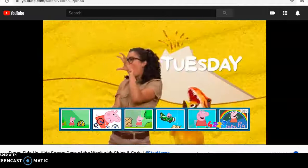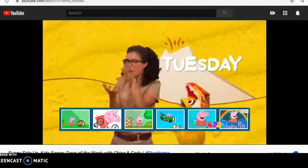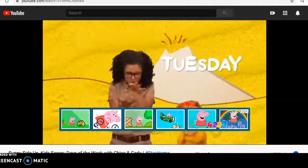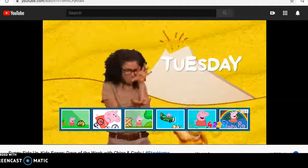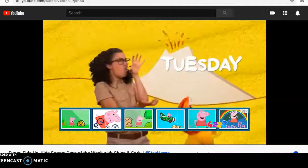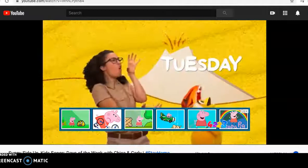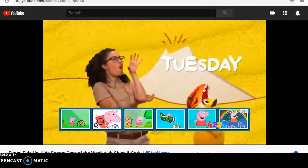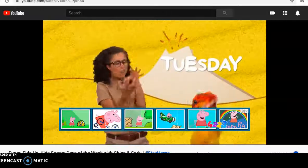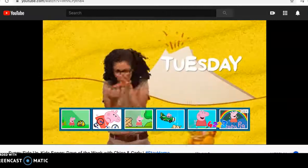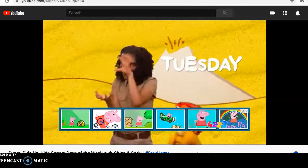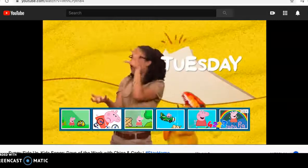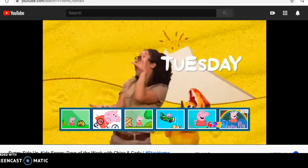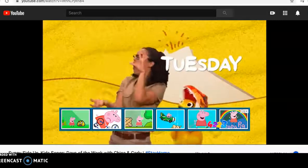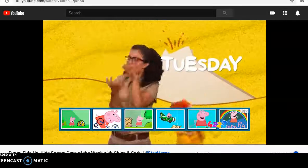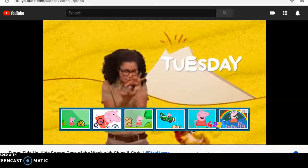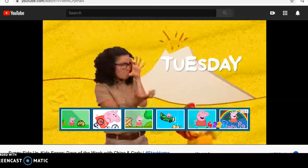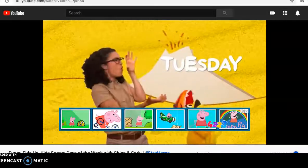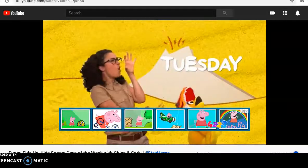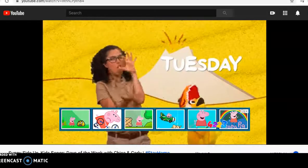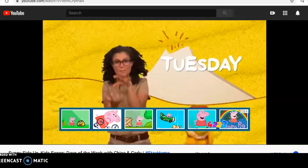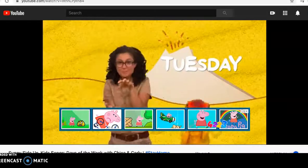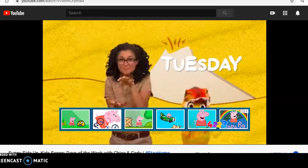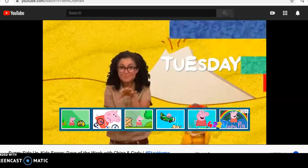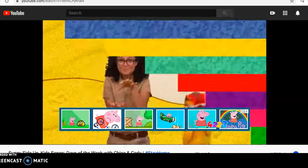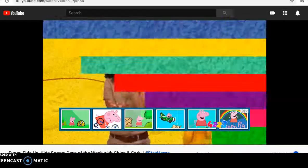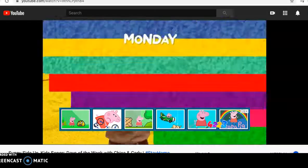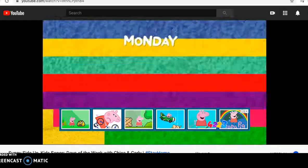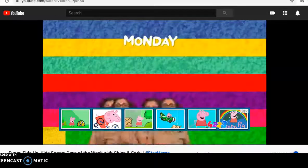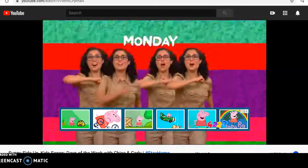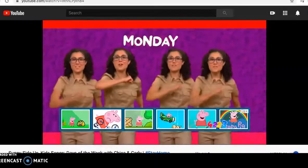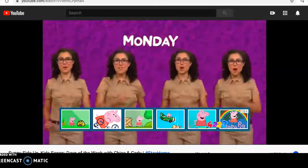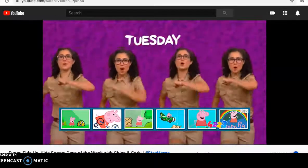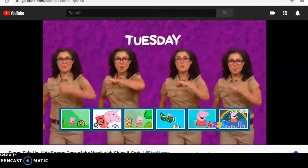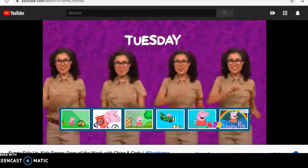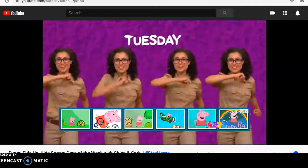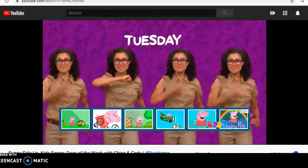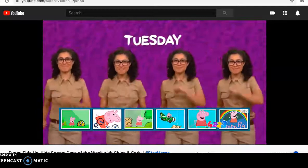Roar, roar, roar, roar. Days of the week.